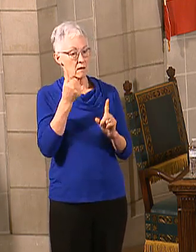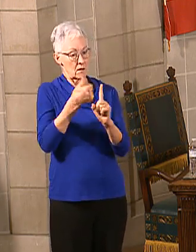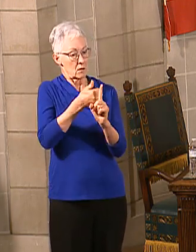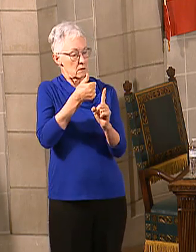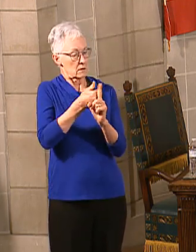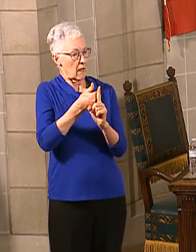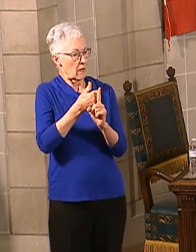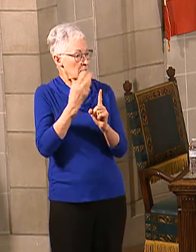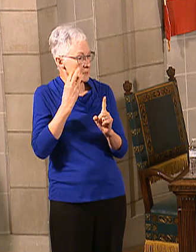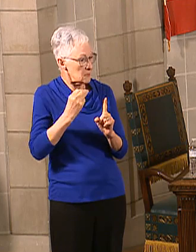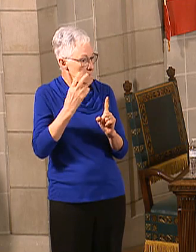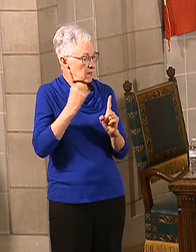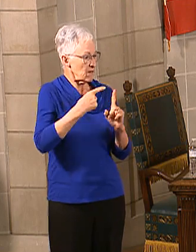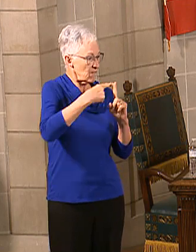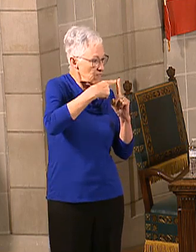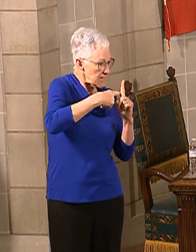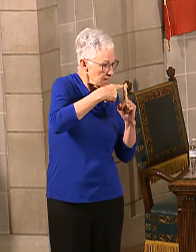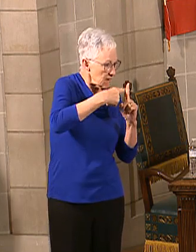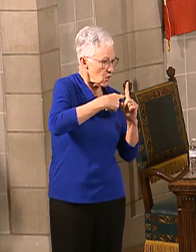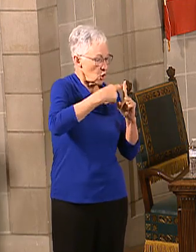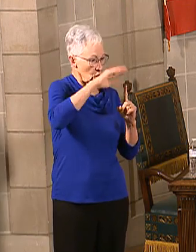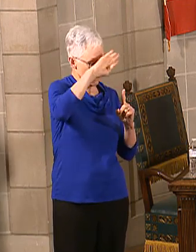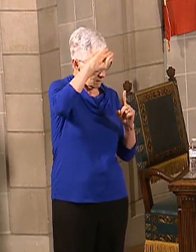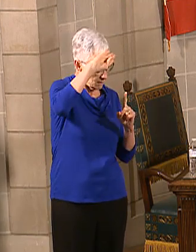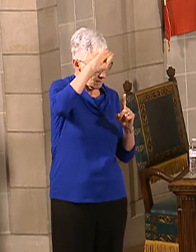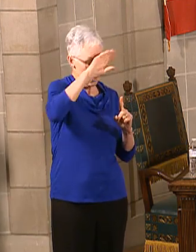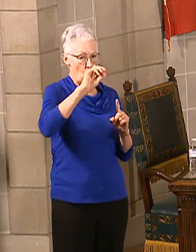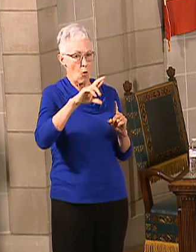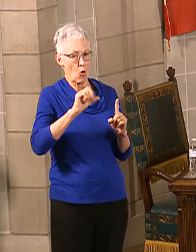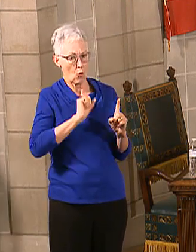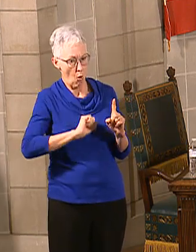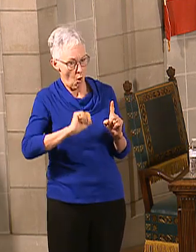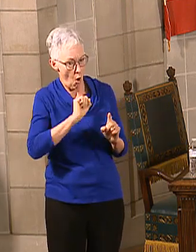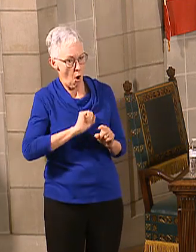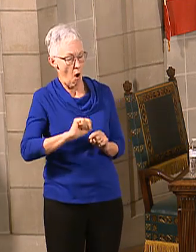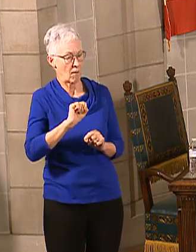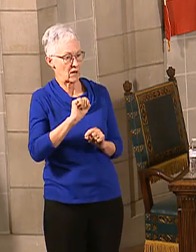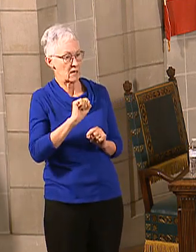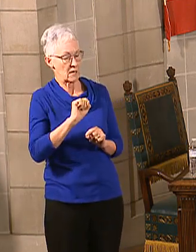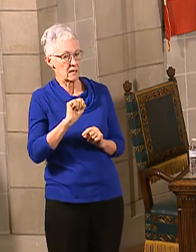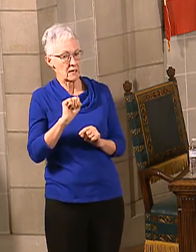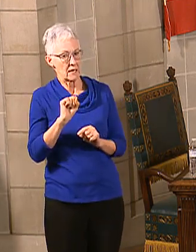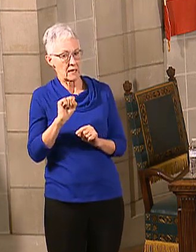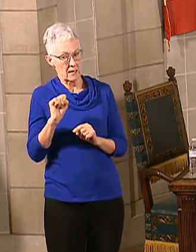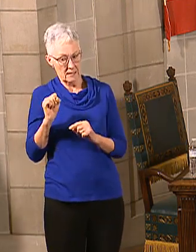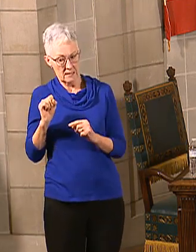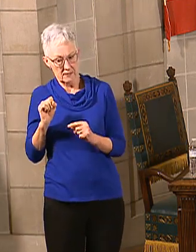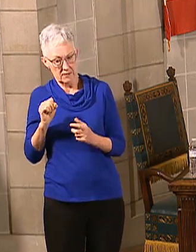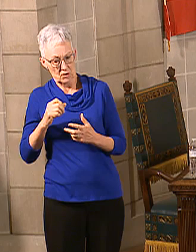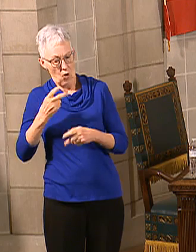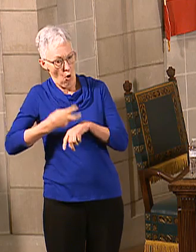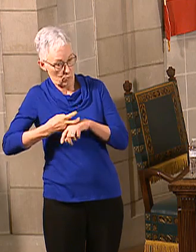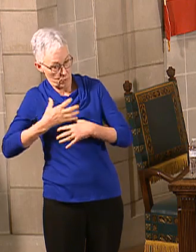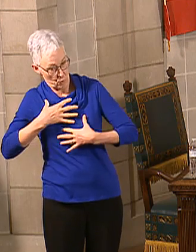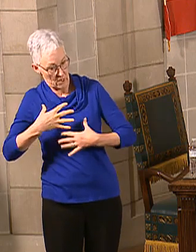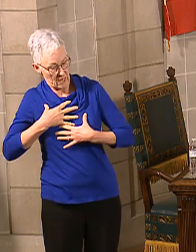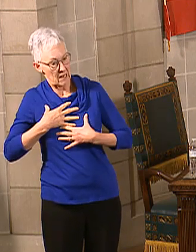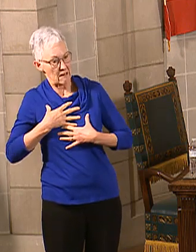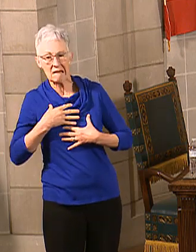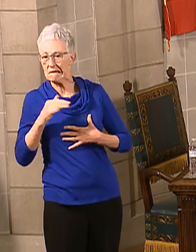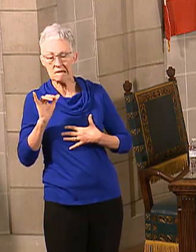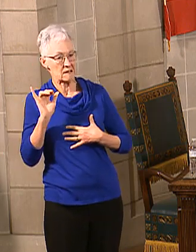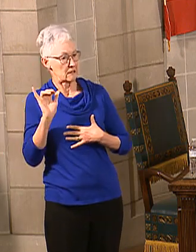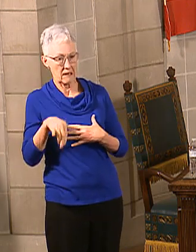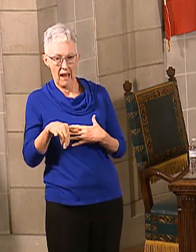new cough, that because it's allergy season right now, and a lot of people are getting coughs and sneezes with the allergies, but this is something new. If it's that